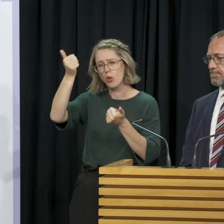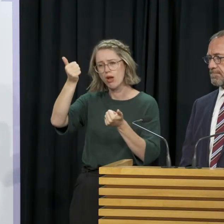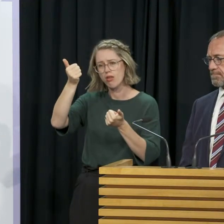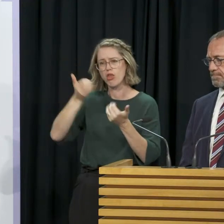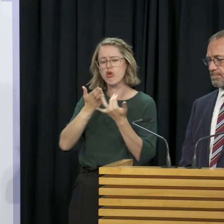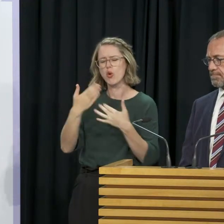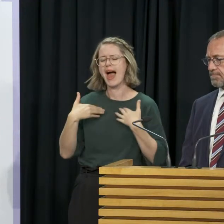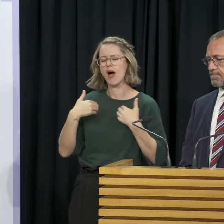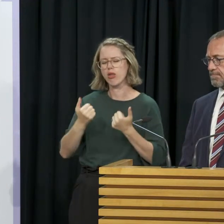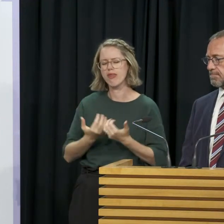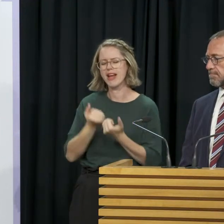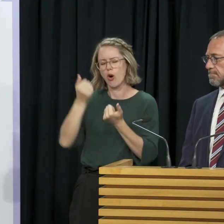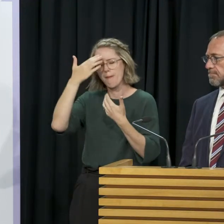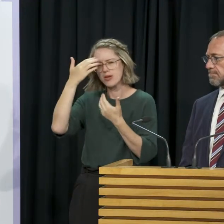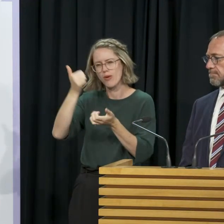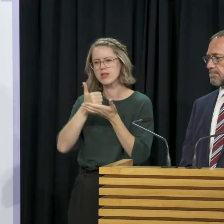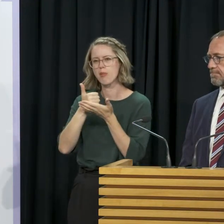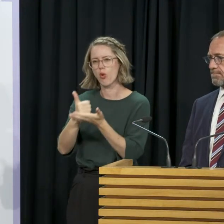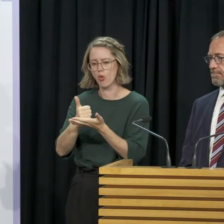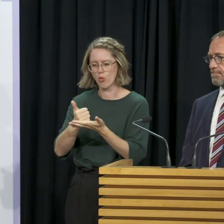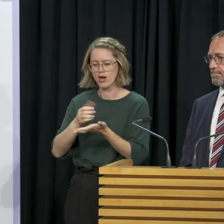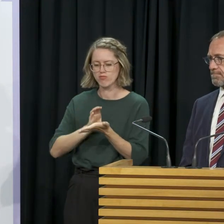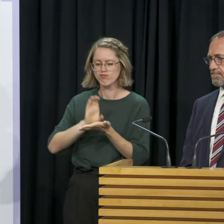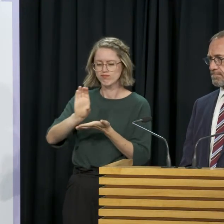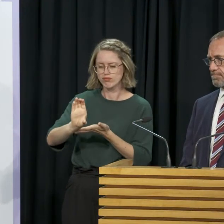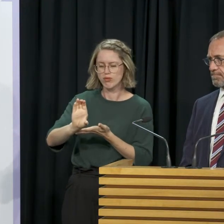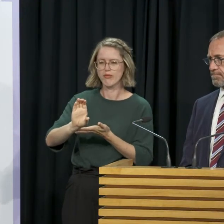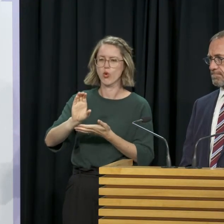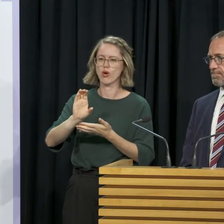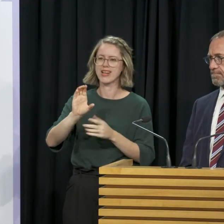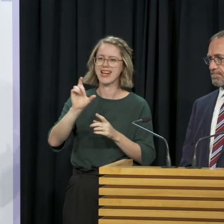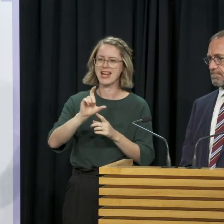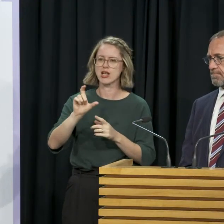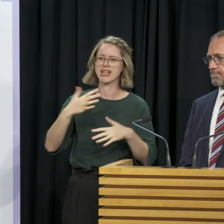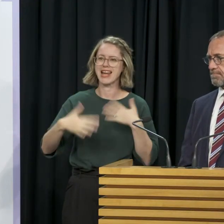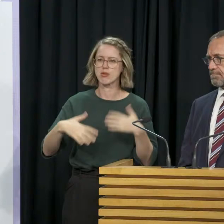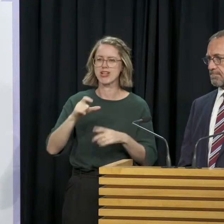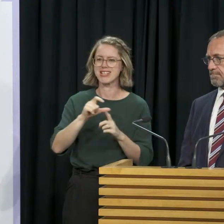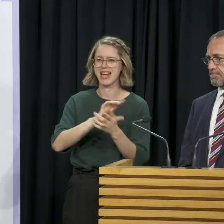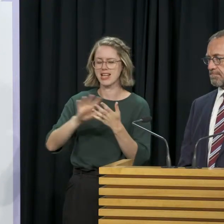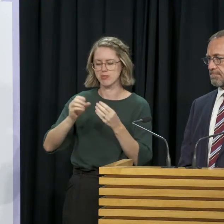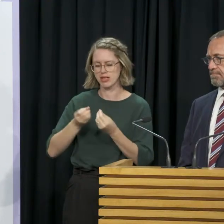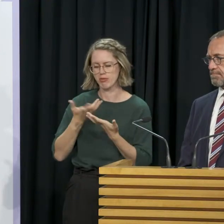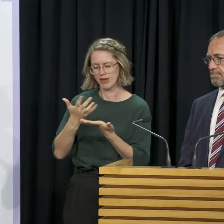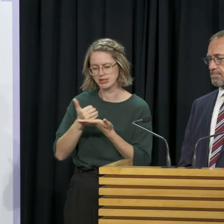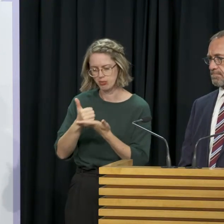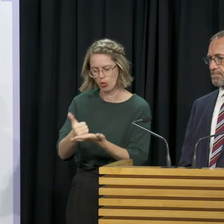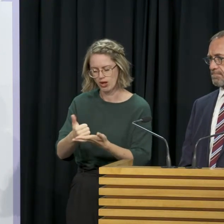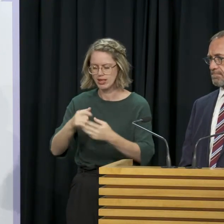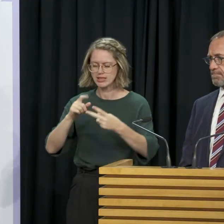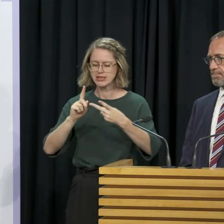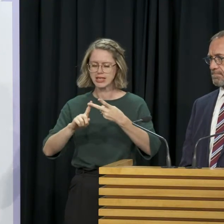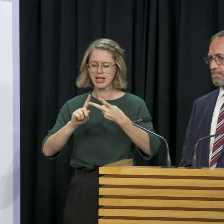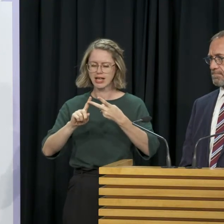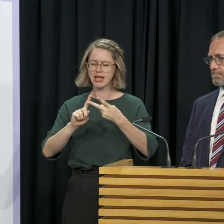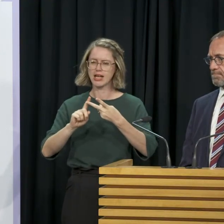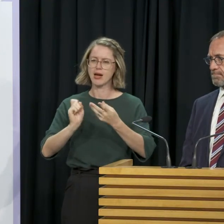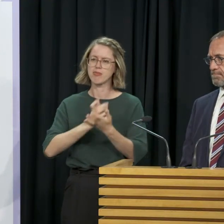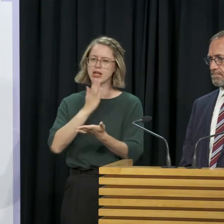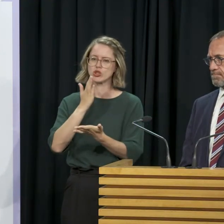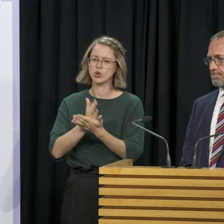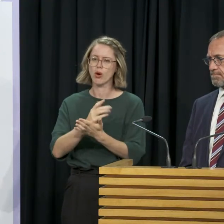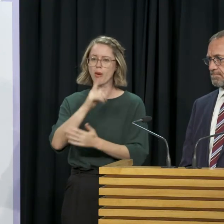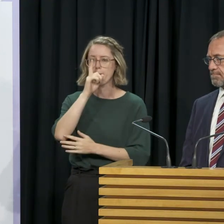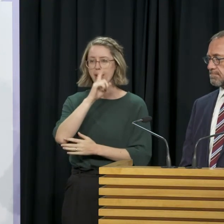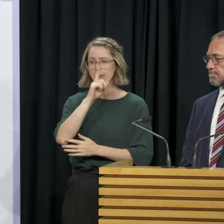support. Specific funding was provided to the Canterbury DHB for the extra needs that might exist. And secondly, making sure that